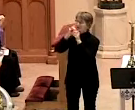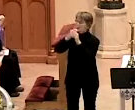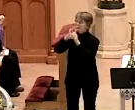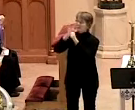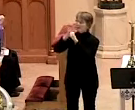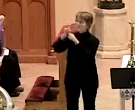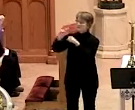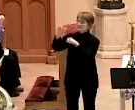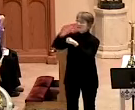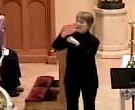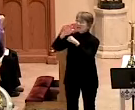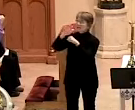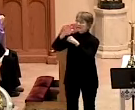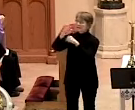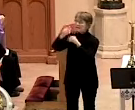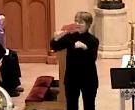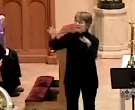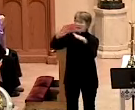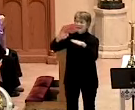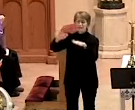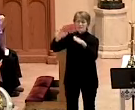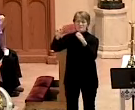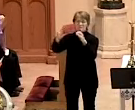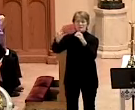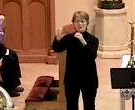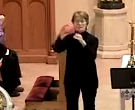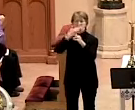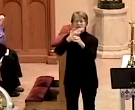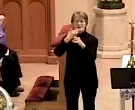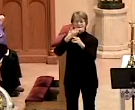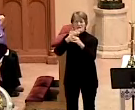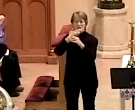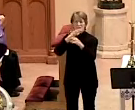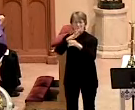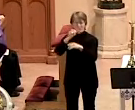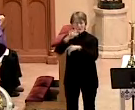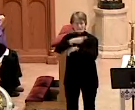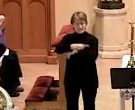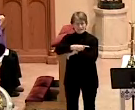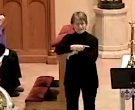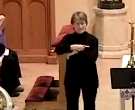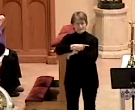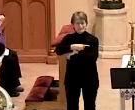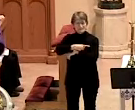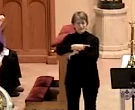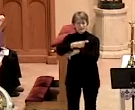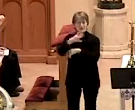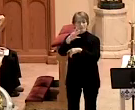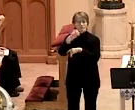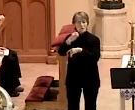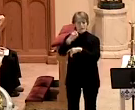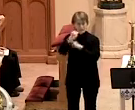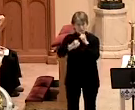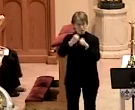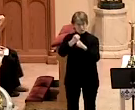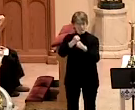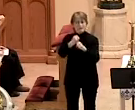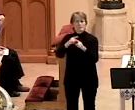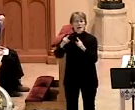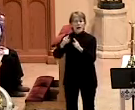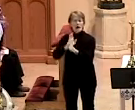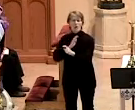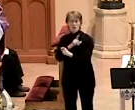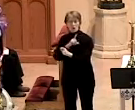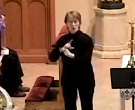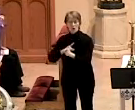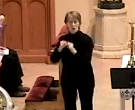land. And they went for 40 days. Our Lord spent 40 days right after